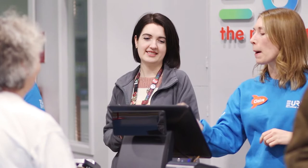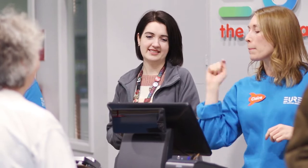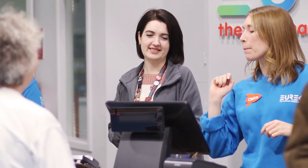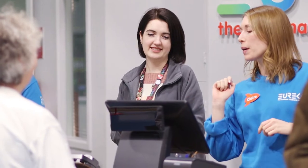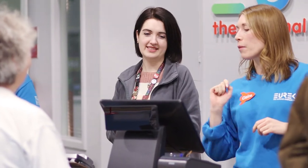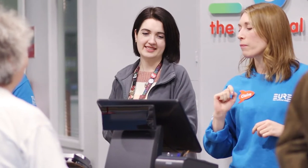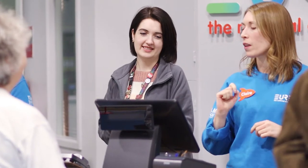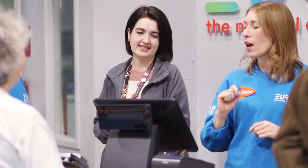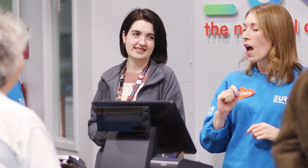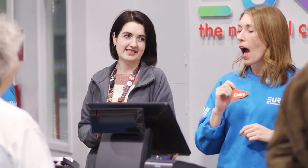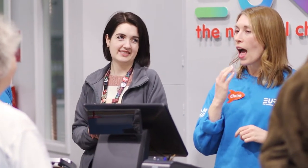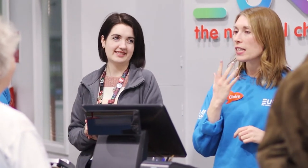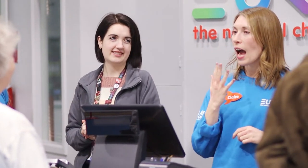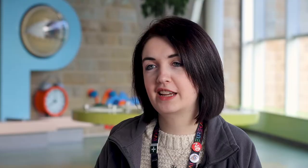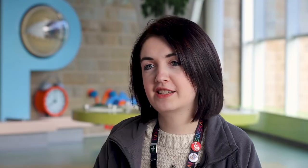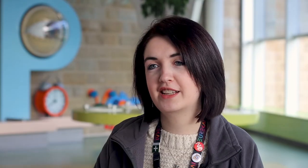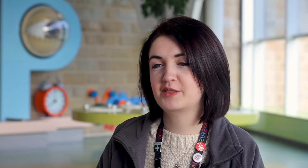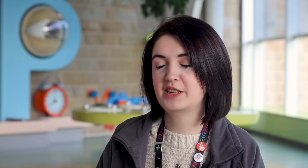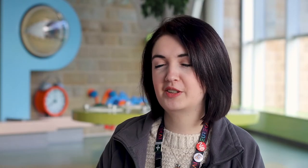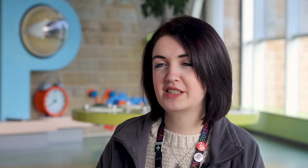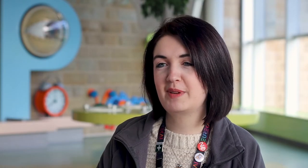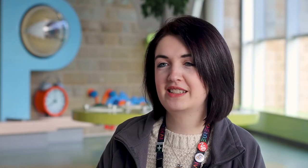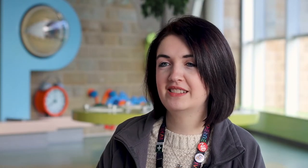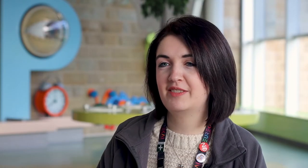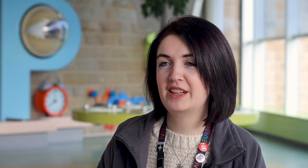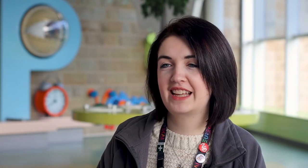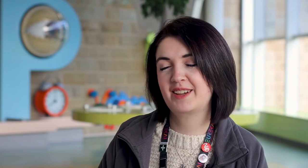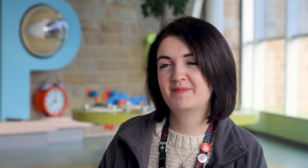and go through that journey is really good. It's amazing. I really like it.